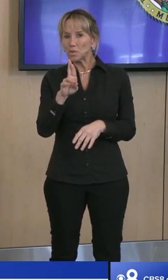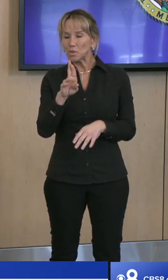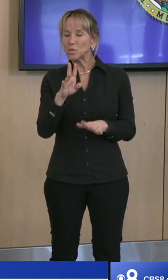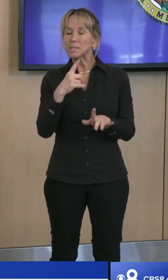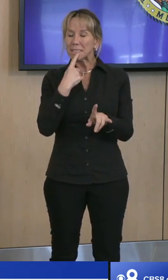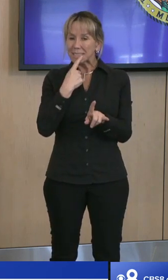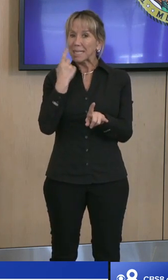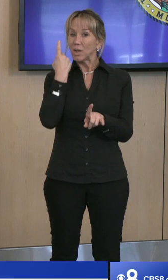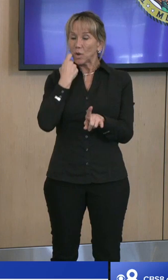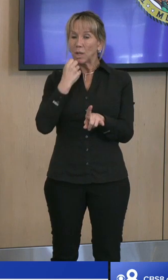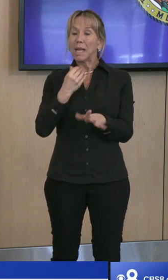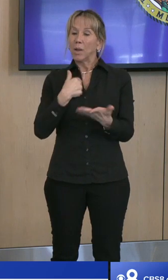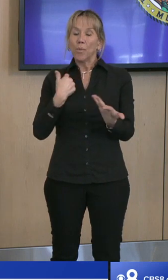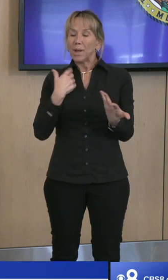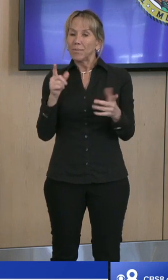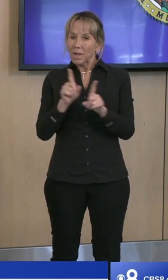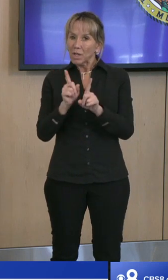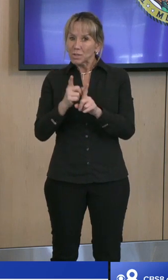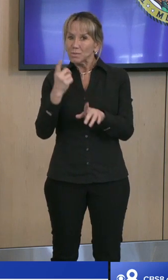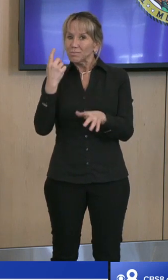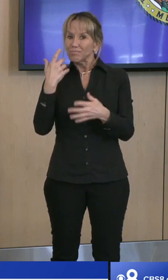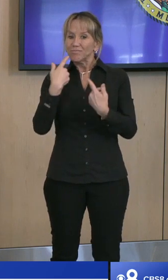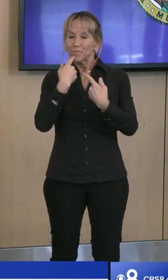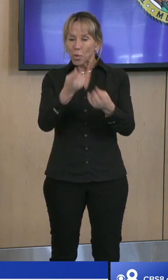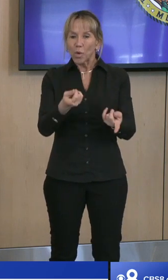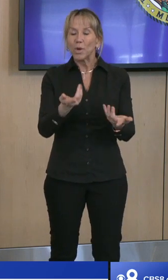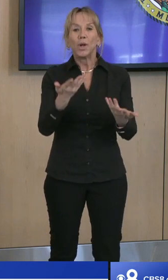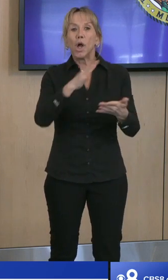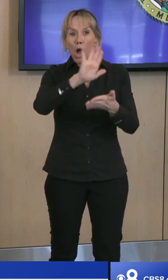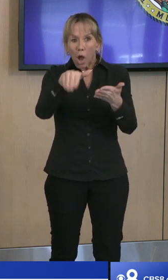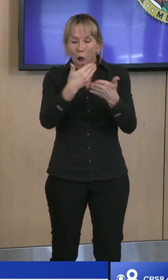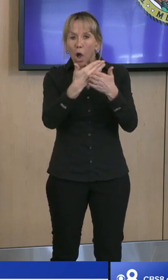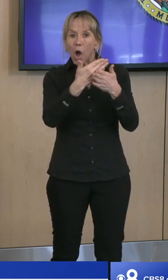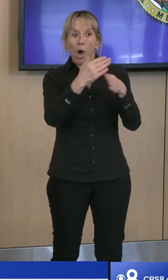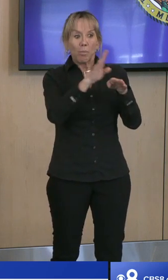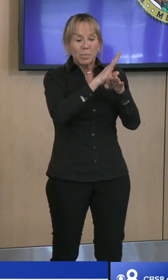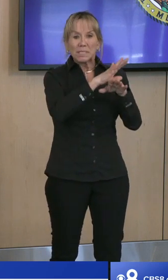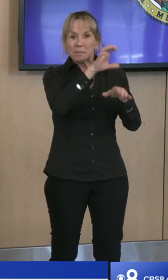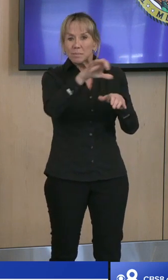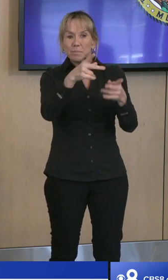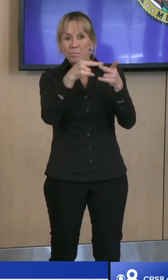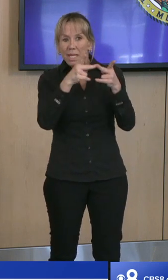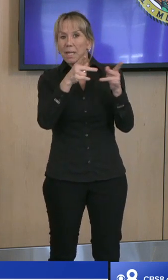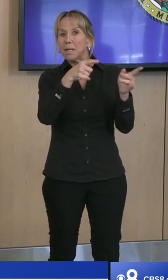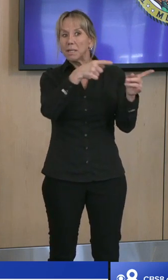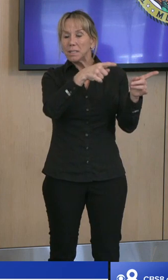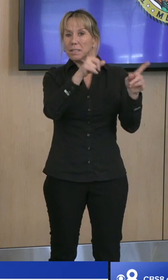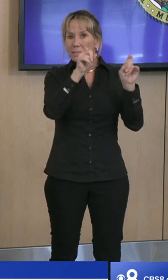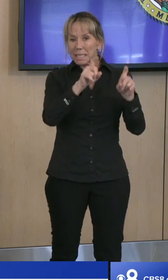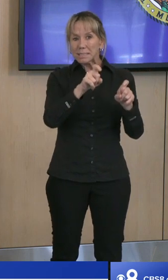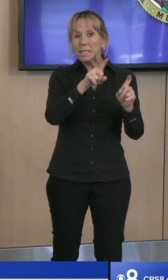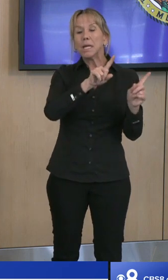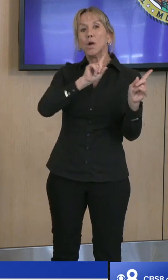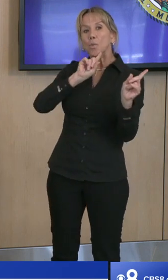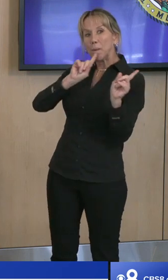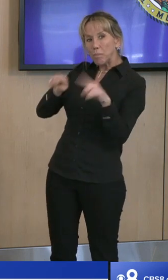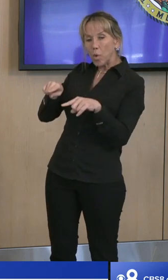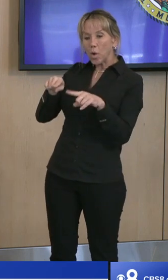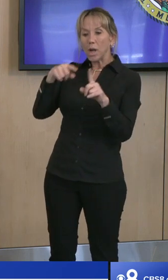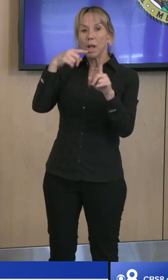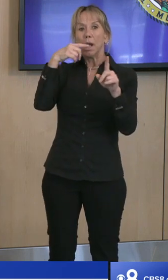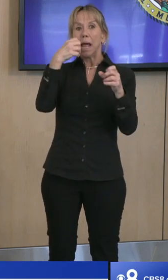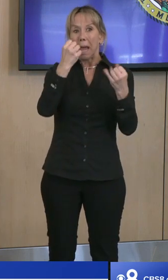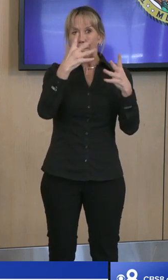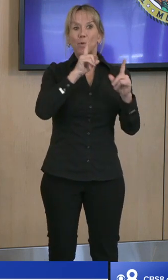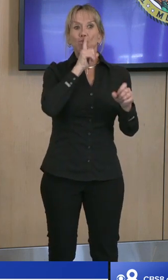of a previous health officer's order, all entities to report not only the positive tests, but negative tests, so we can